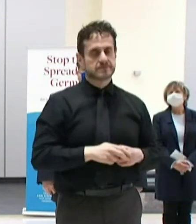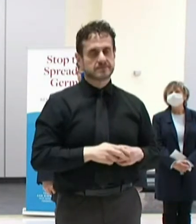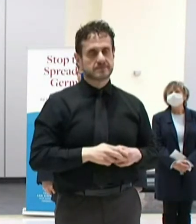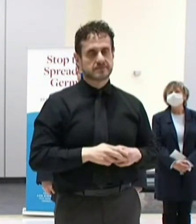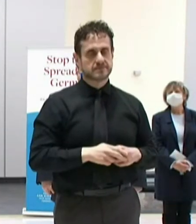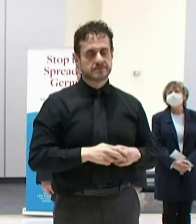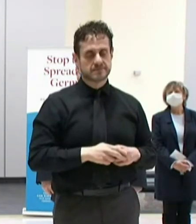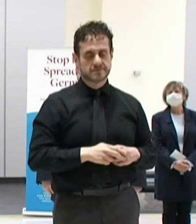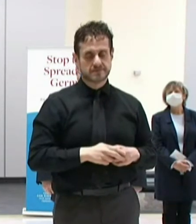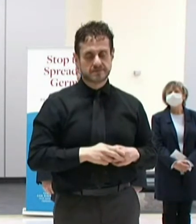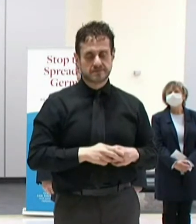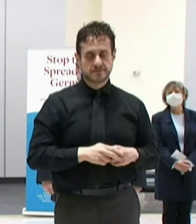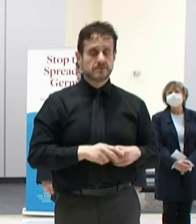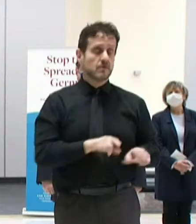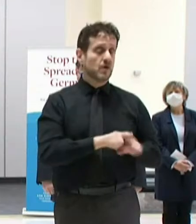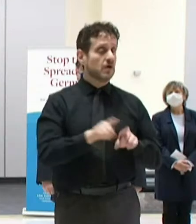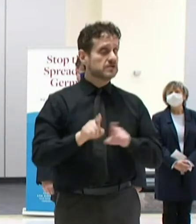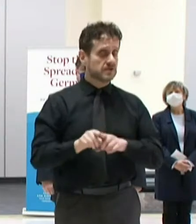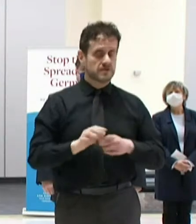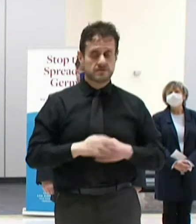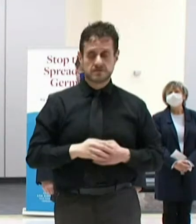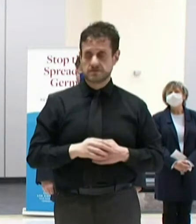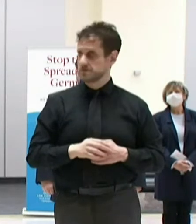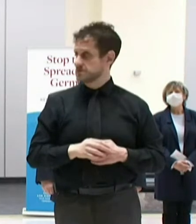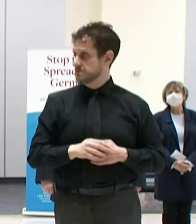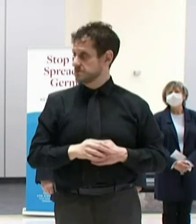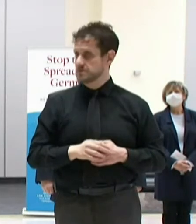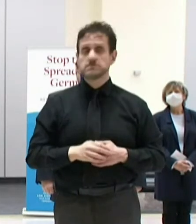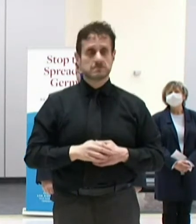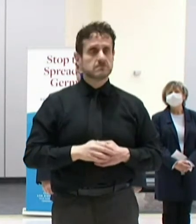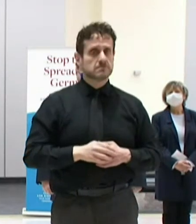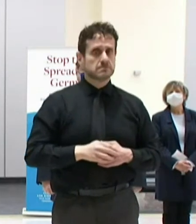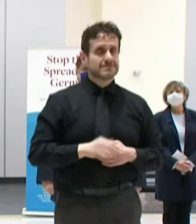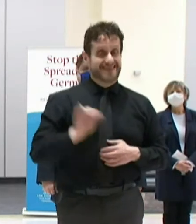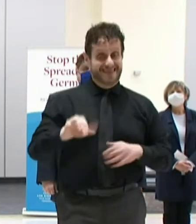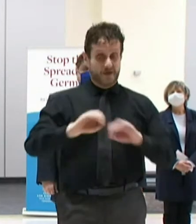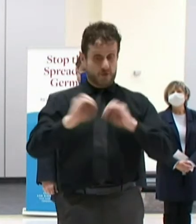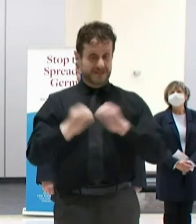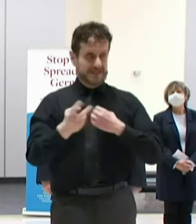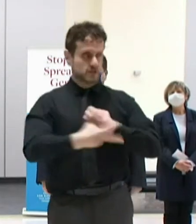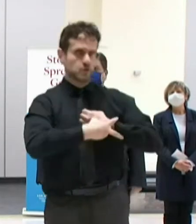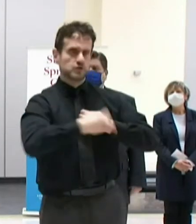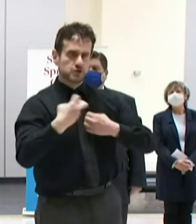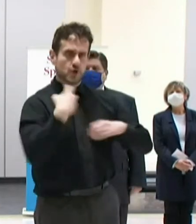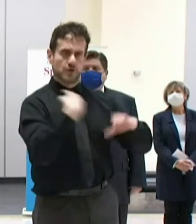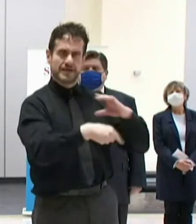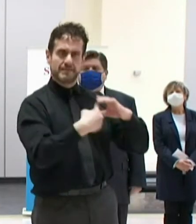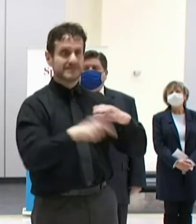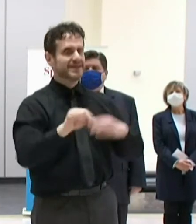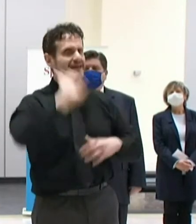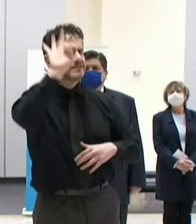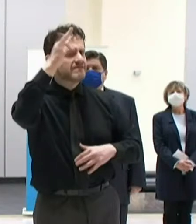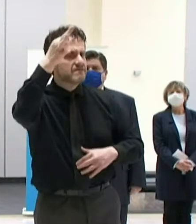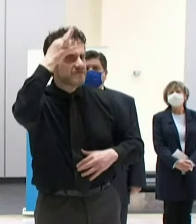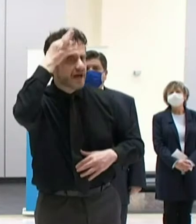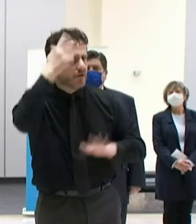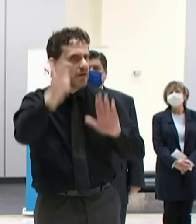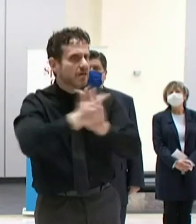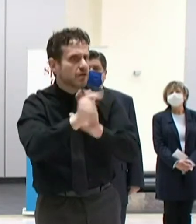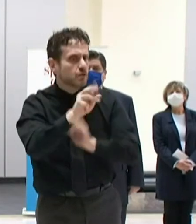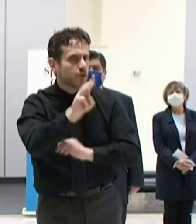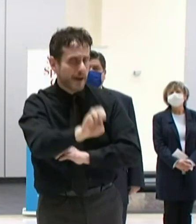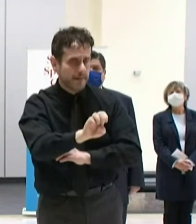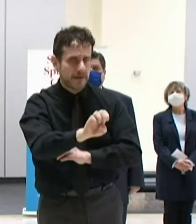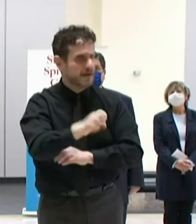original form, and also, you know, somebody who's committed a federal crime of stealing emails, I don't want to credit